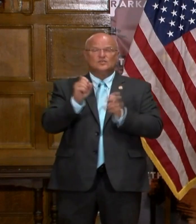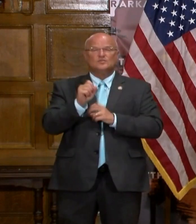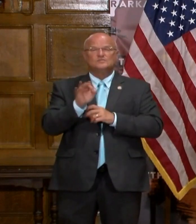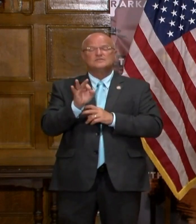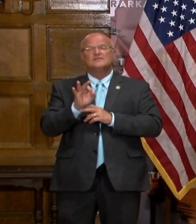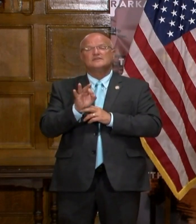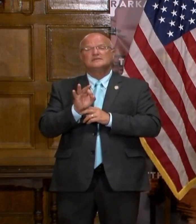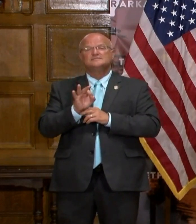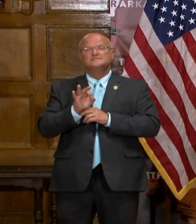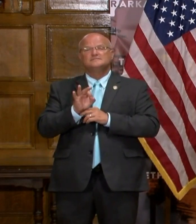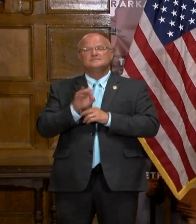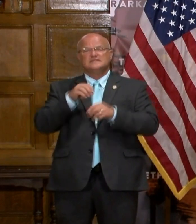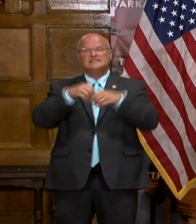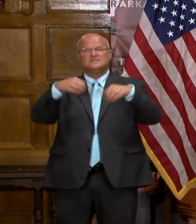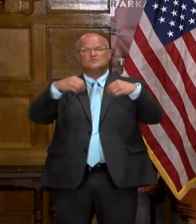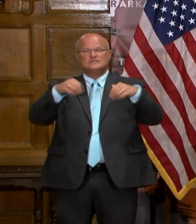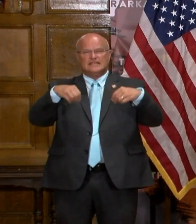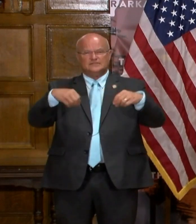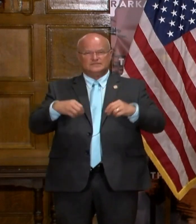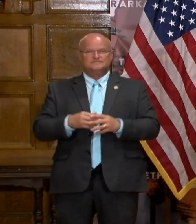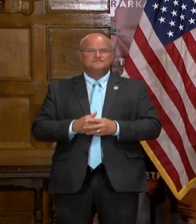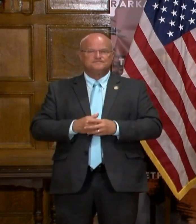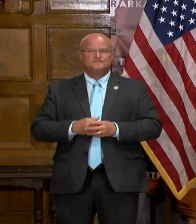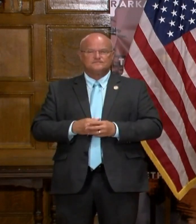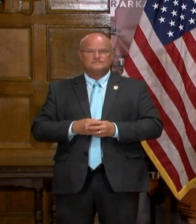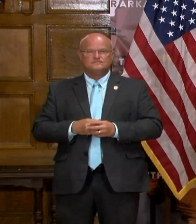of their in-store sales.